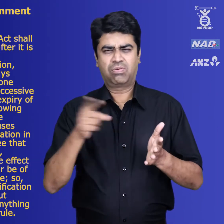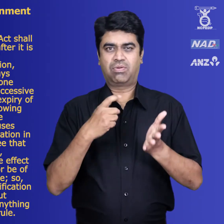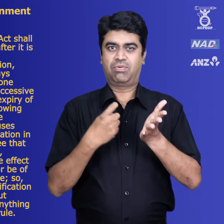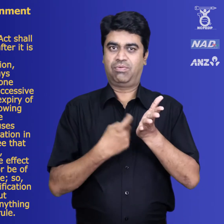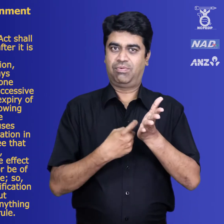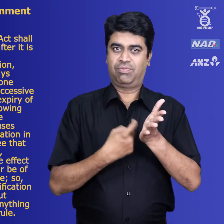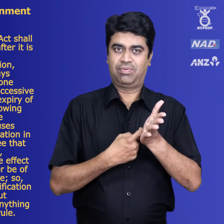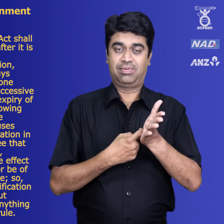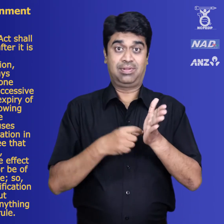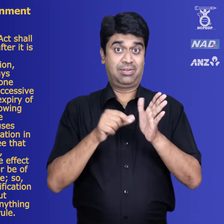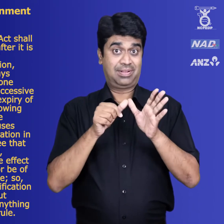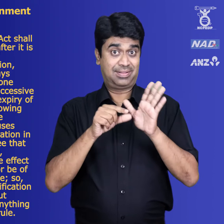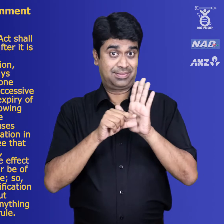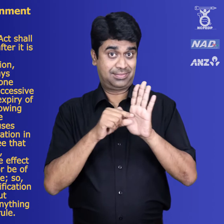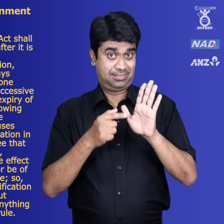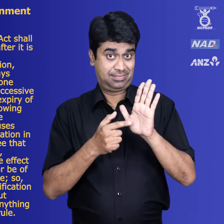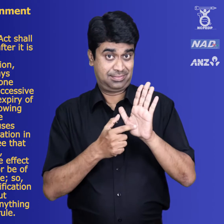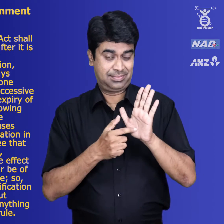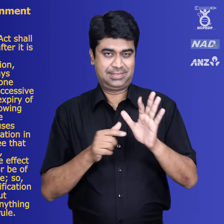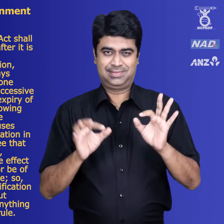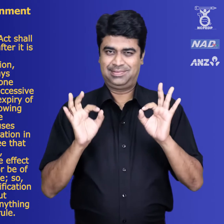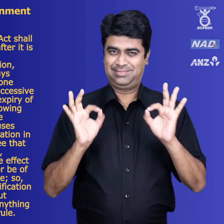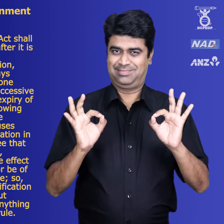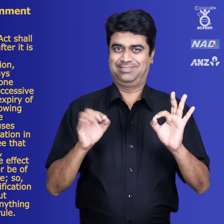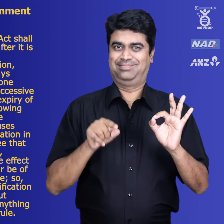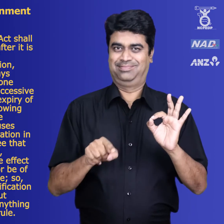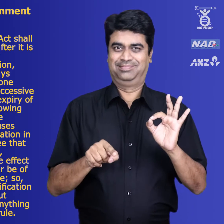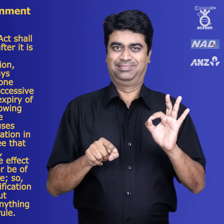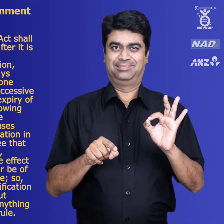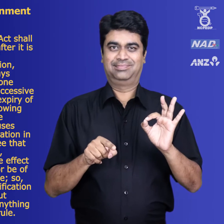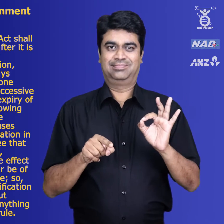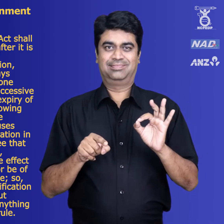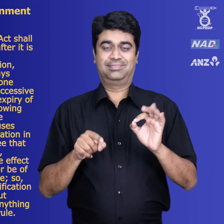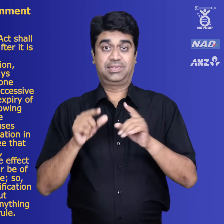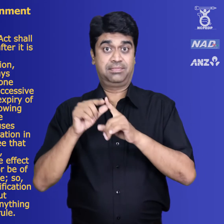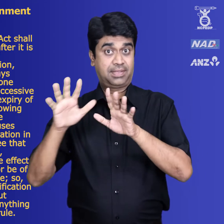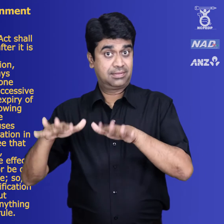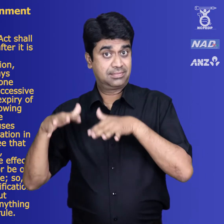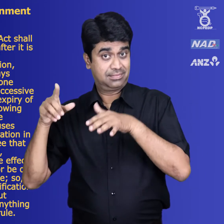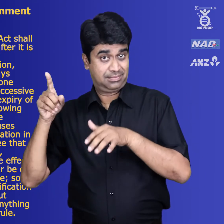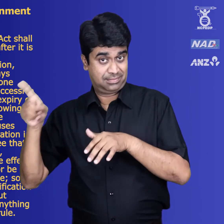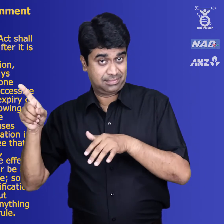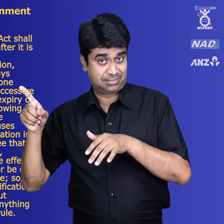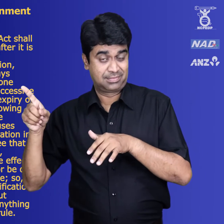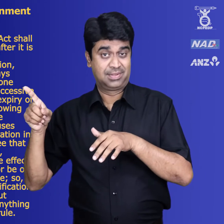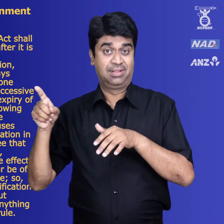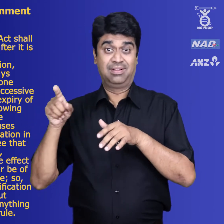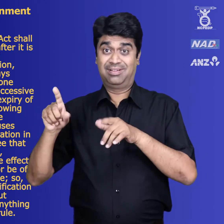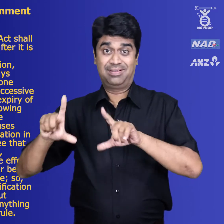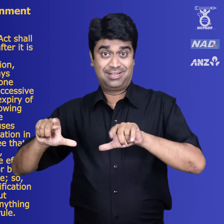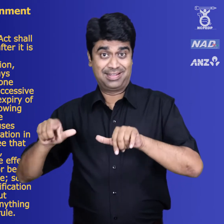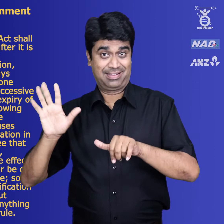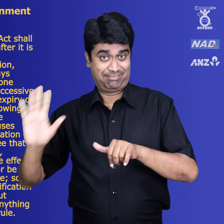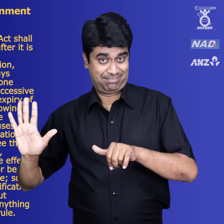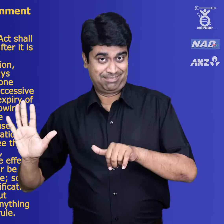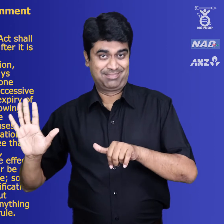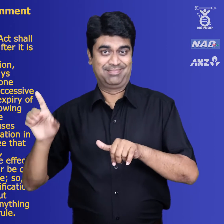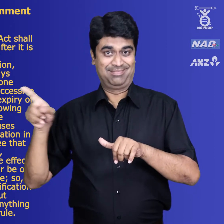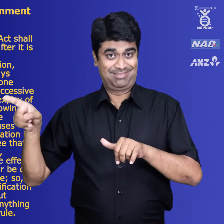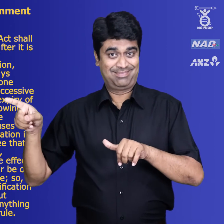Every rule made under this Act shall be laid as soon as may be after it is made before each House of Parliament where it